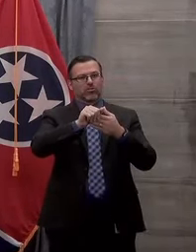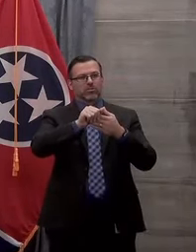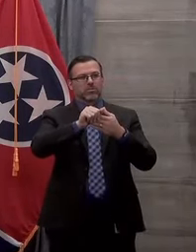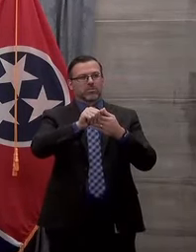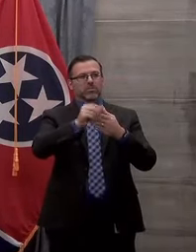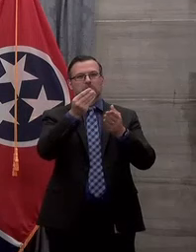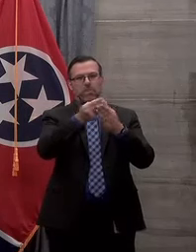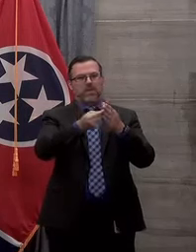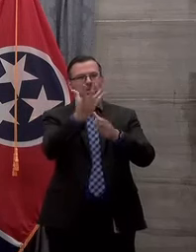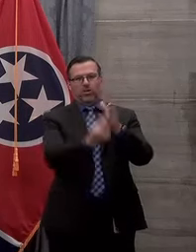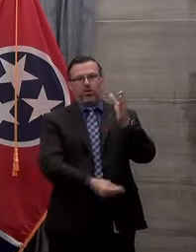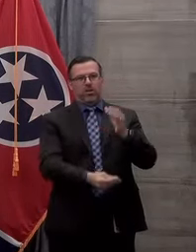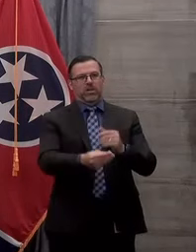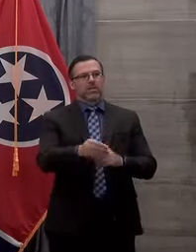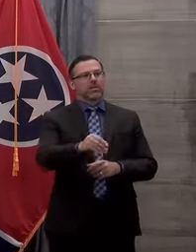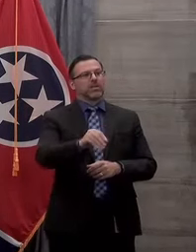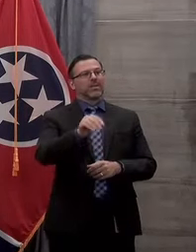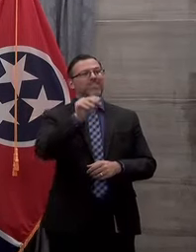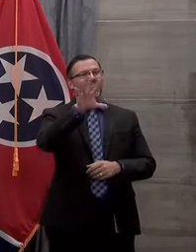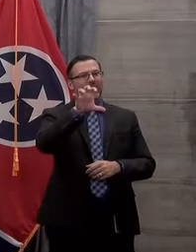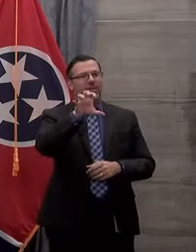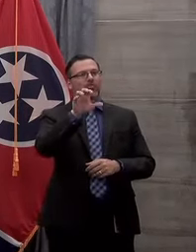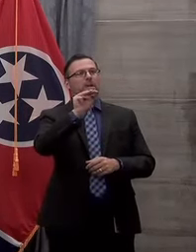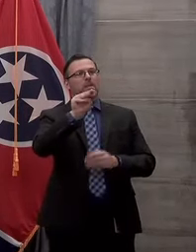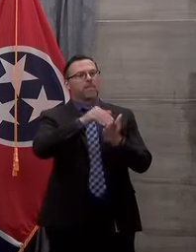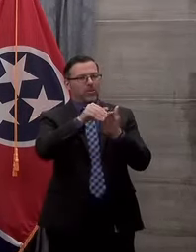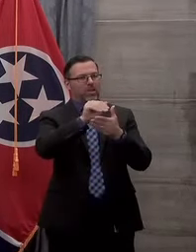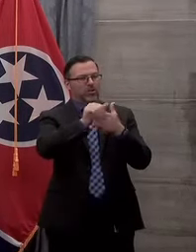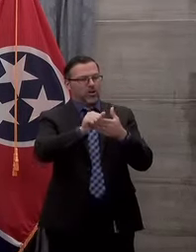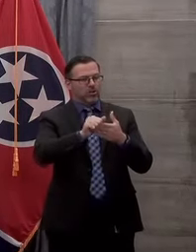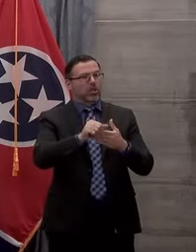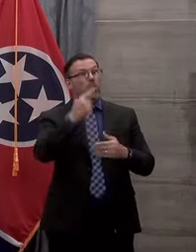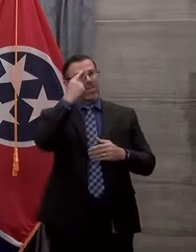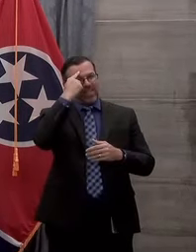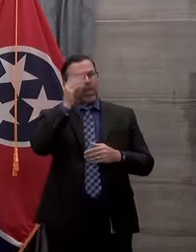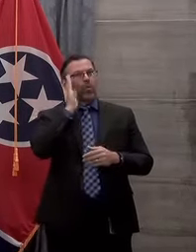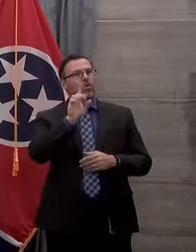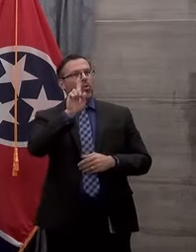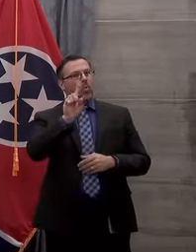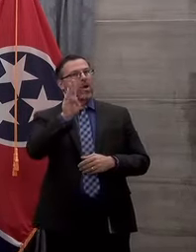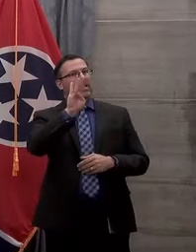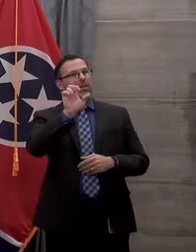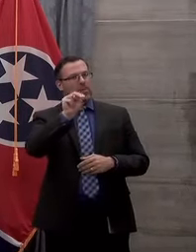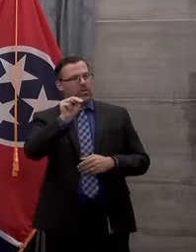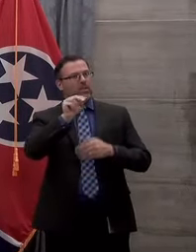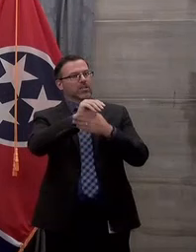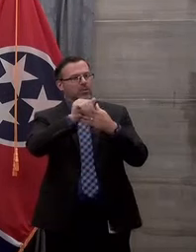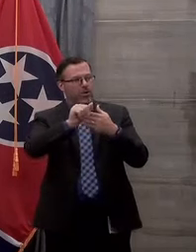year, $500 million, and it's projected to be $1 billion in next year.